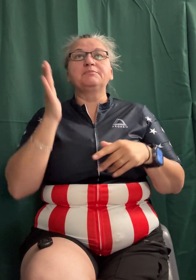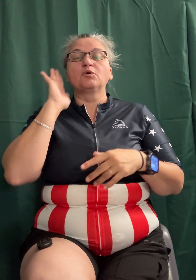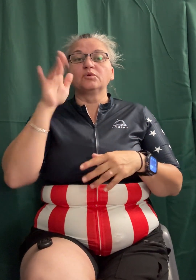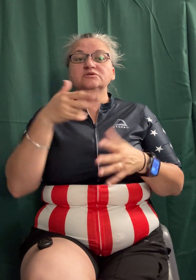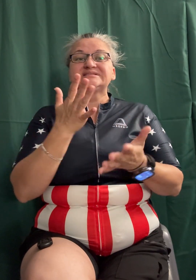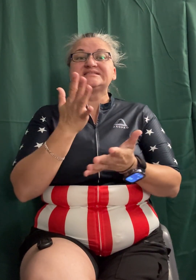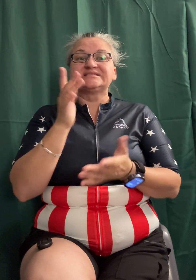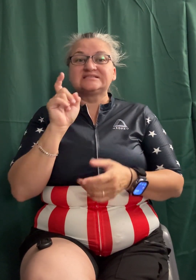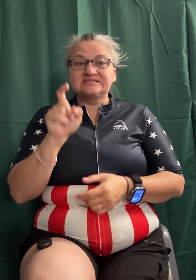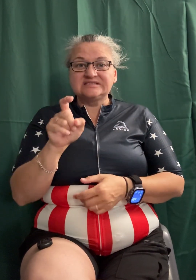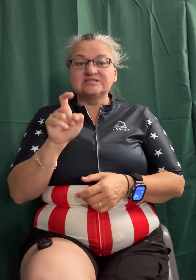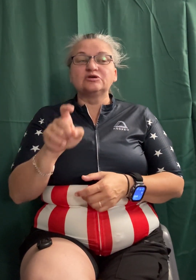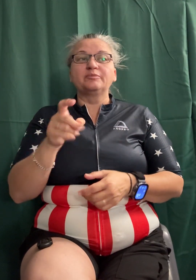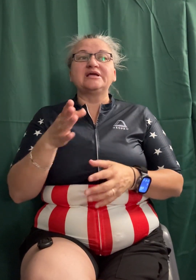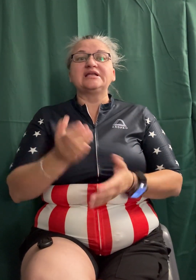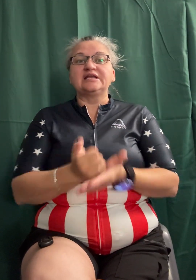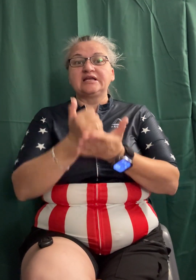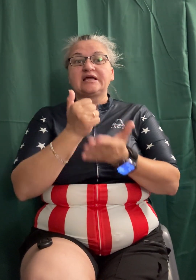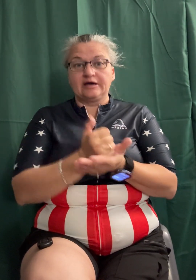people will still be needing help.